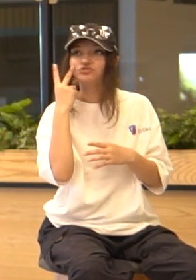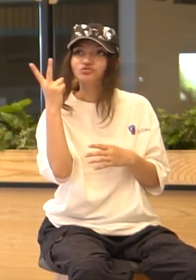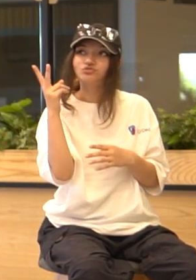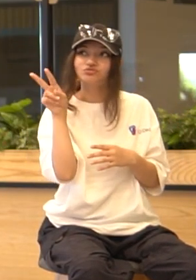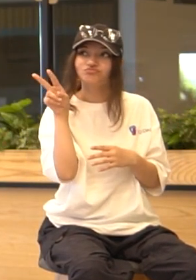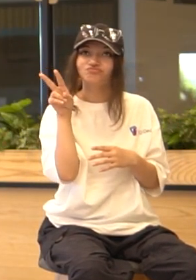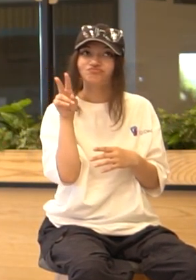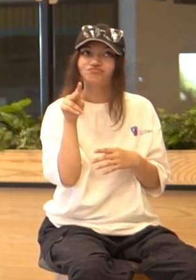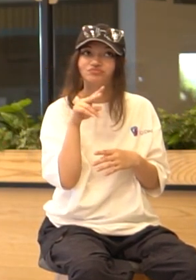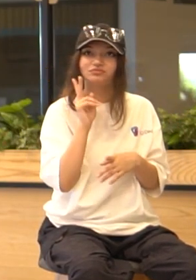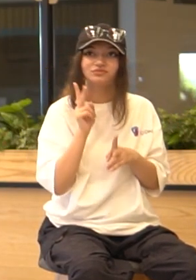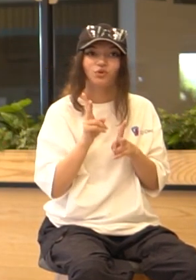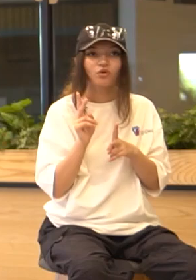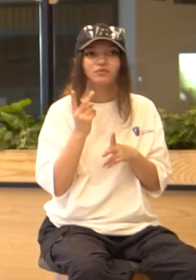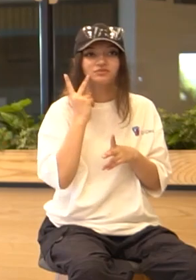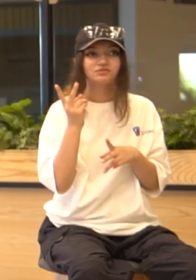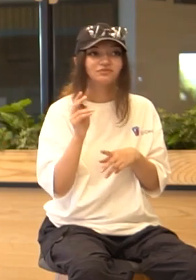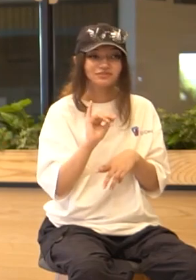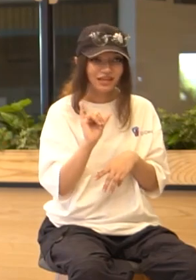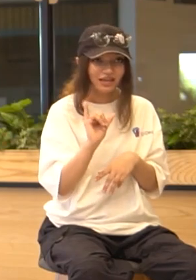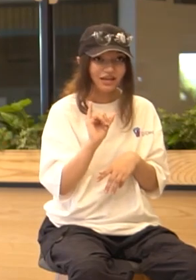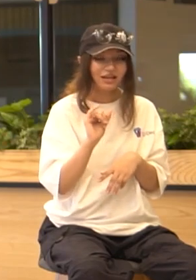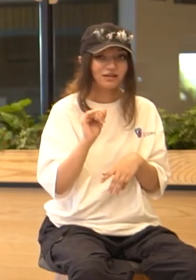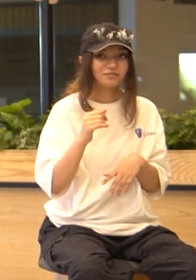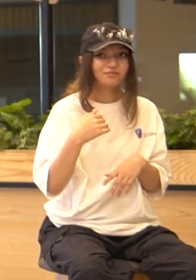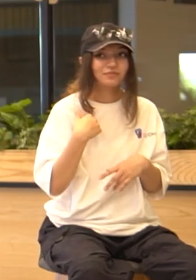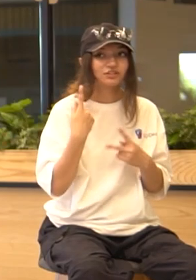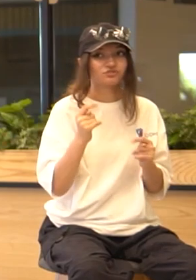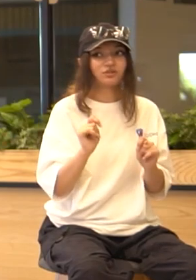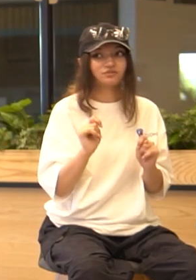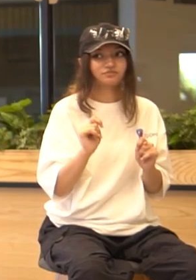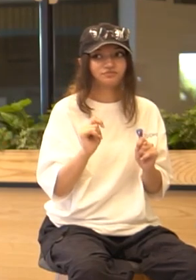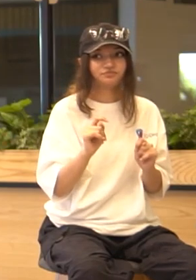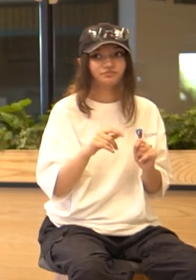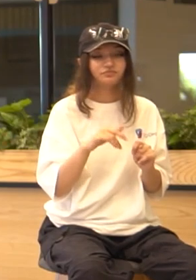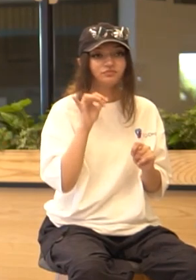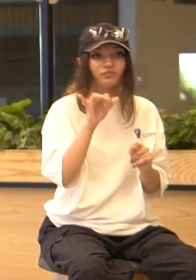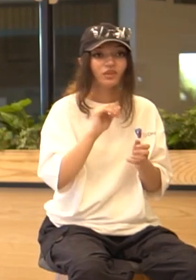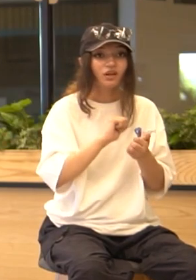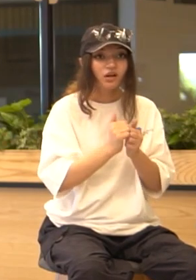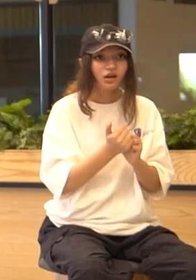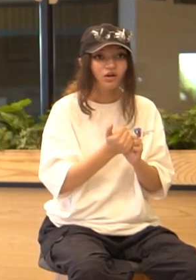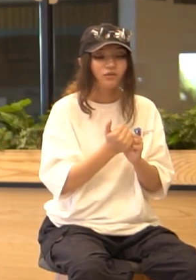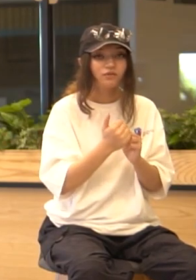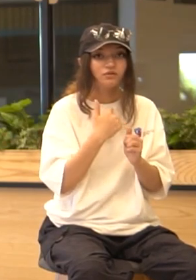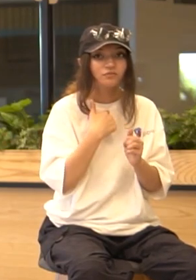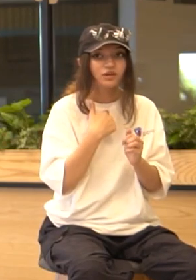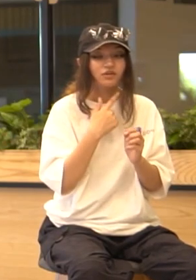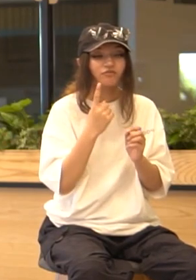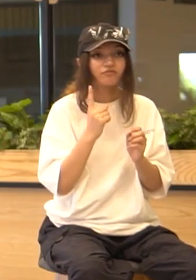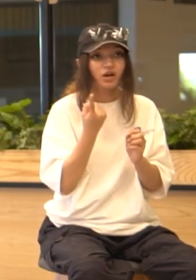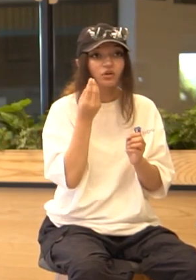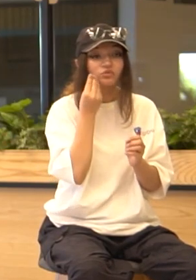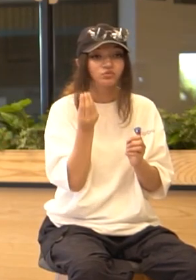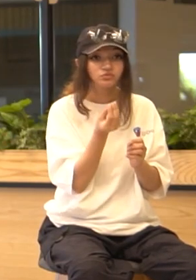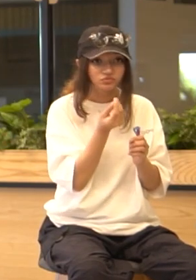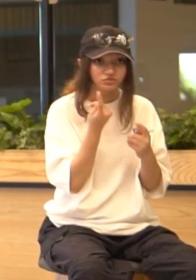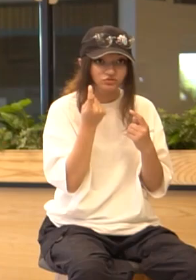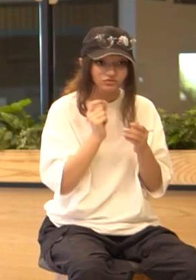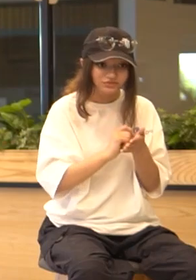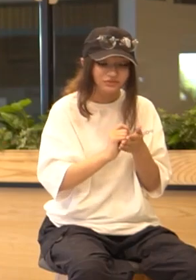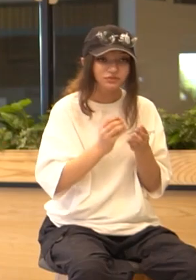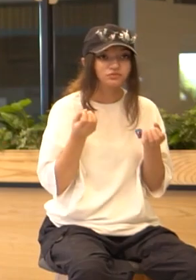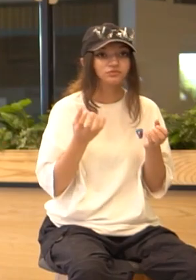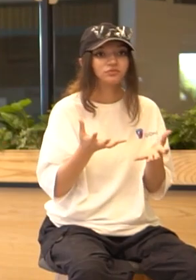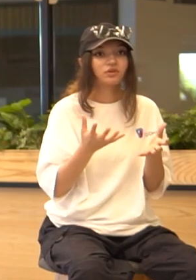making socially awkward conversation. That's where my entire like journey with OT typography began, because the first thing